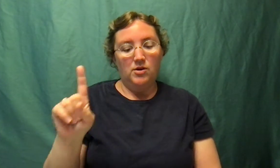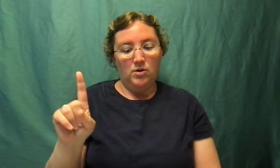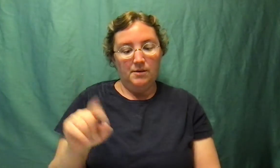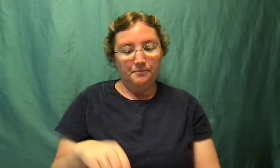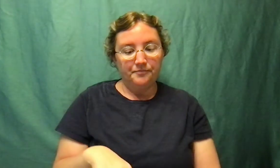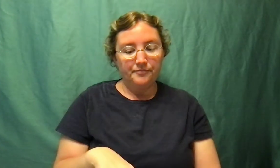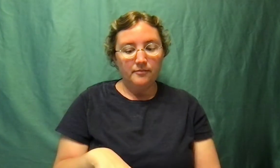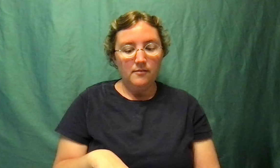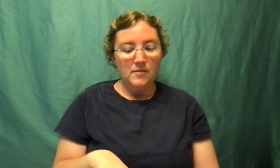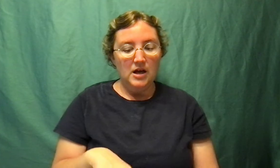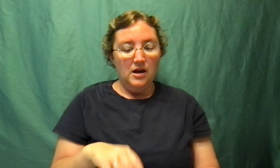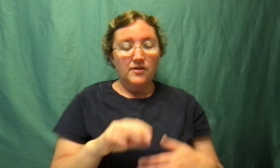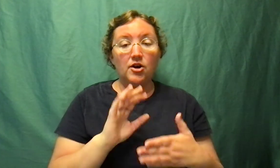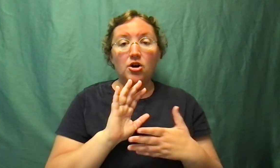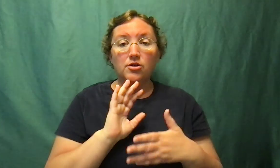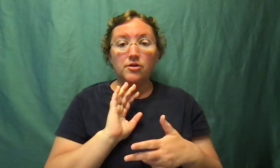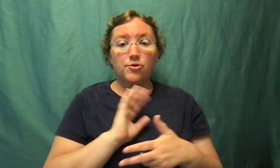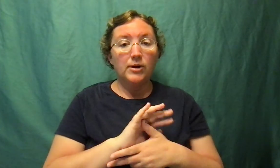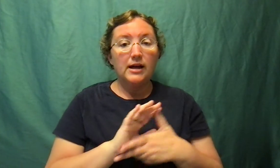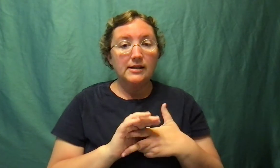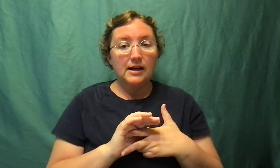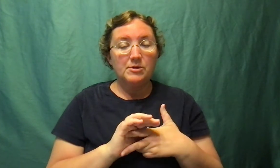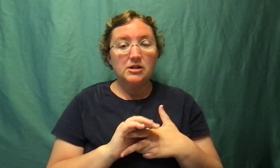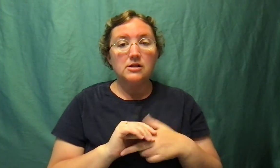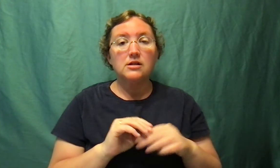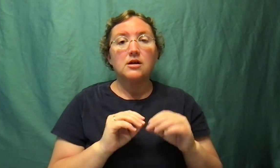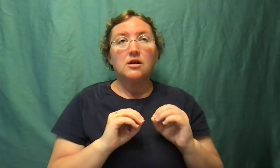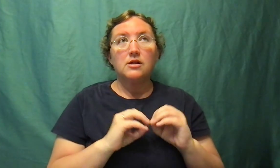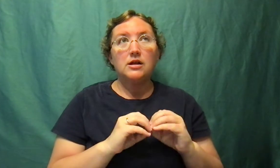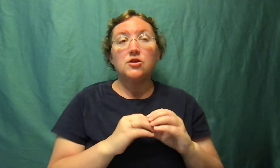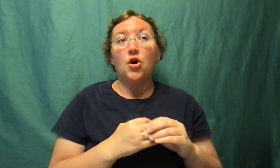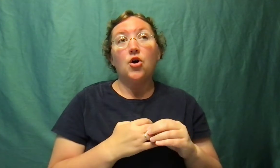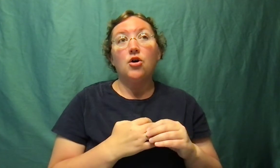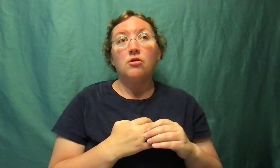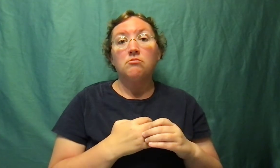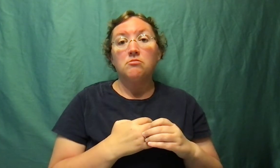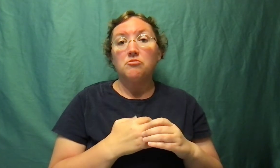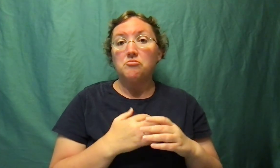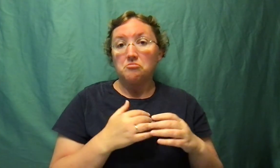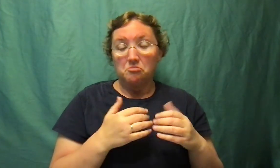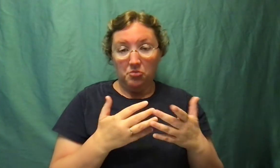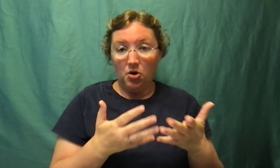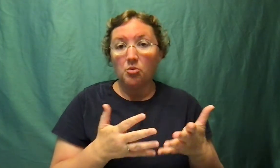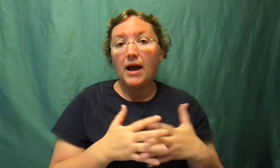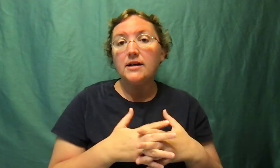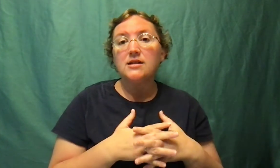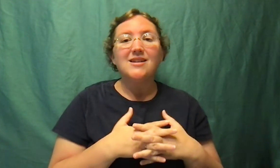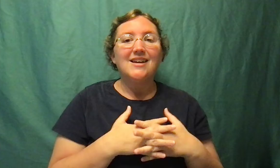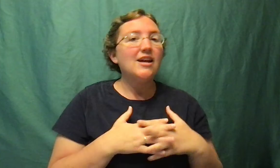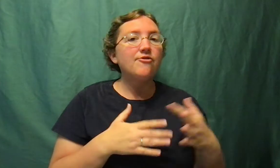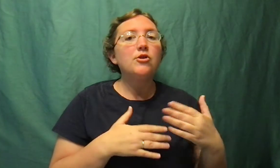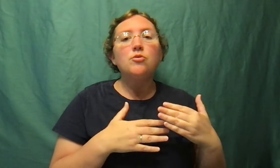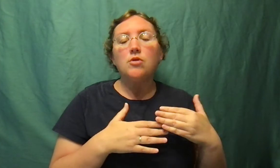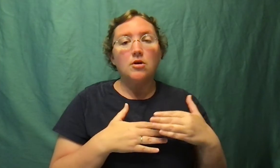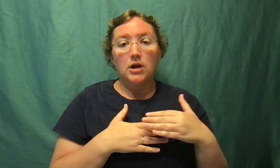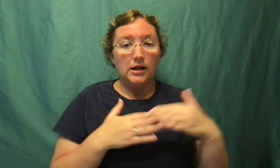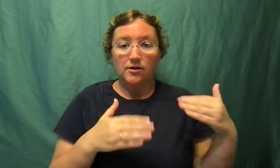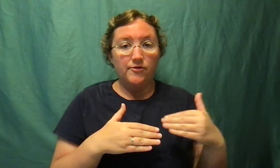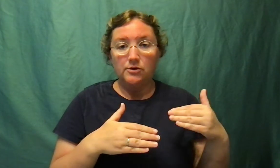31. There are 3 exceptions. These are correct. If you get confused by